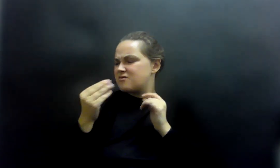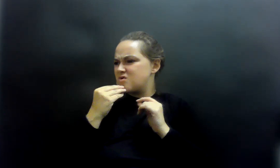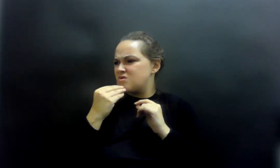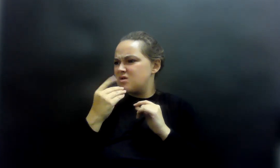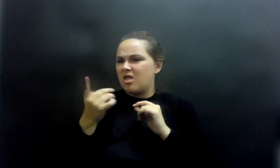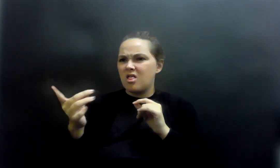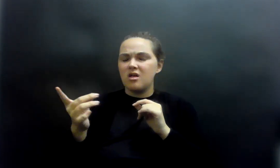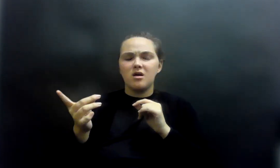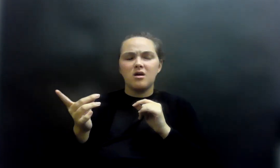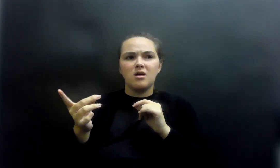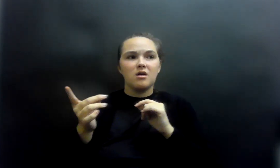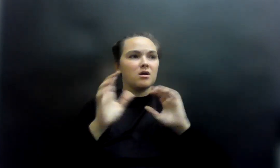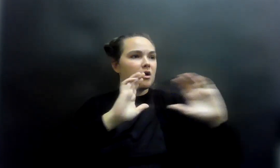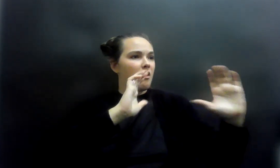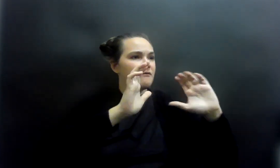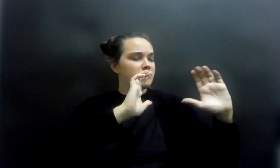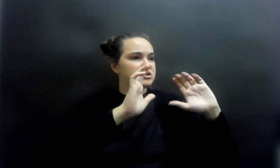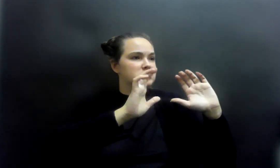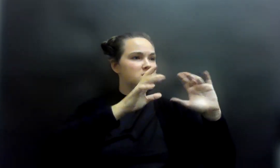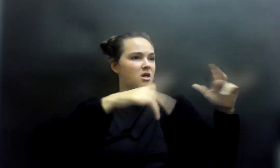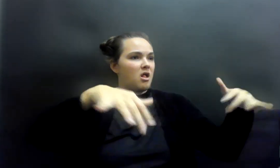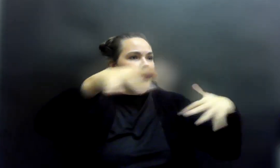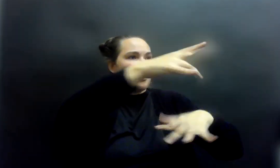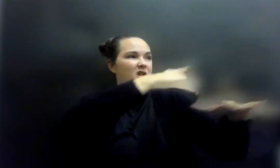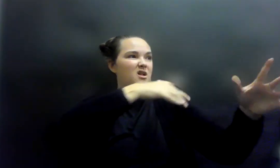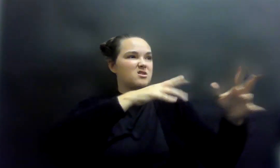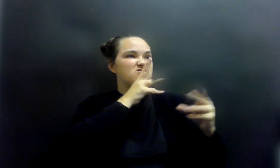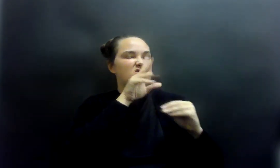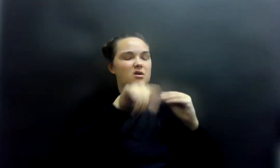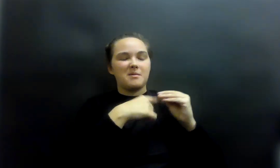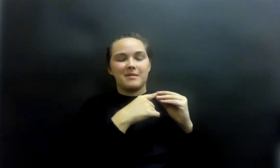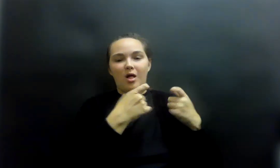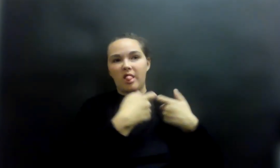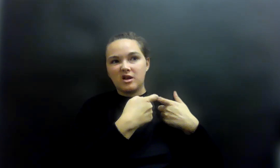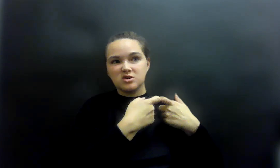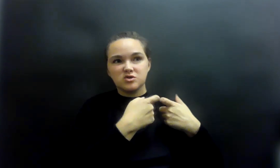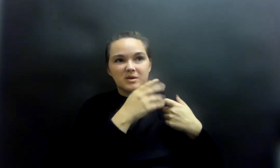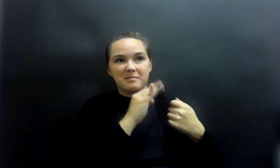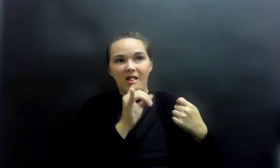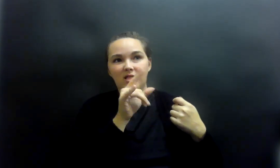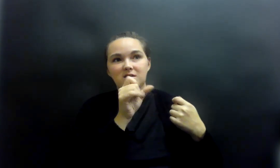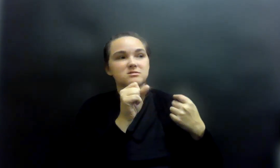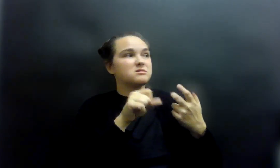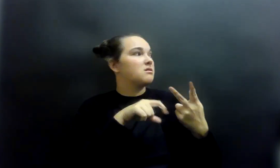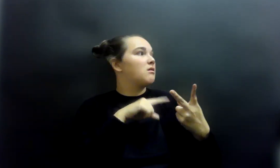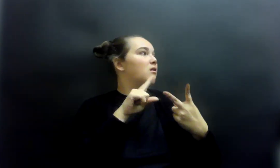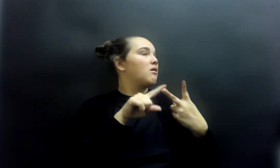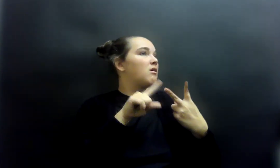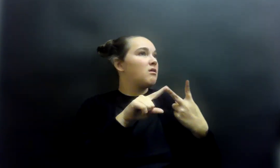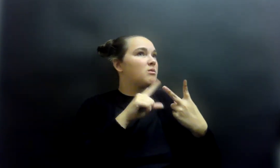conversation around James centered on electric bills, how to repair a roof, and what to do with leftovers. He